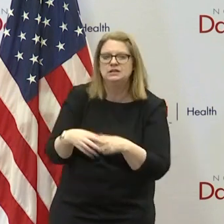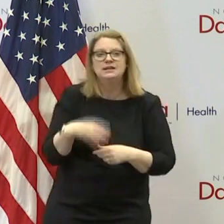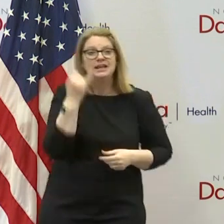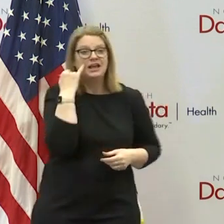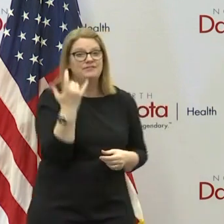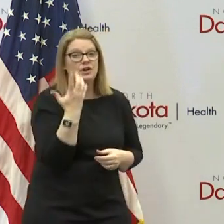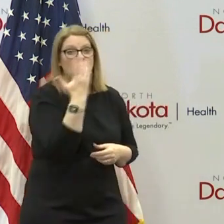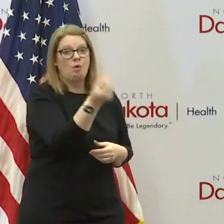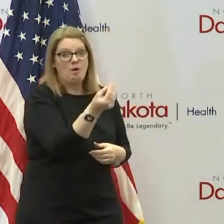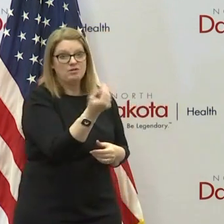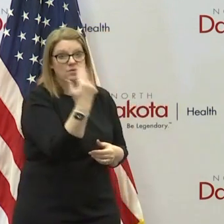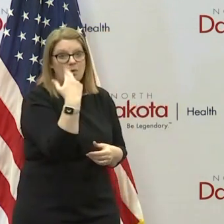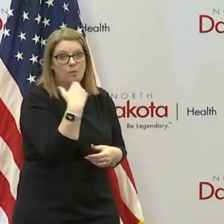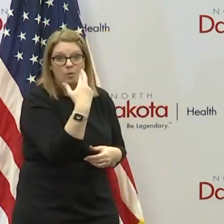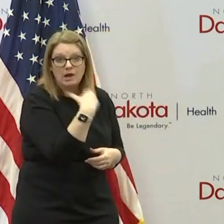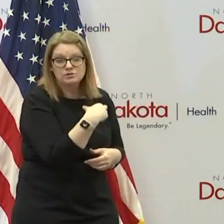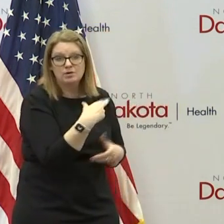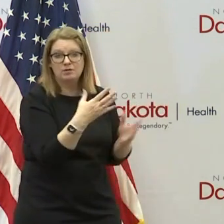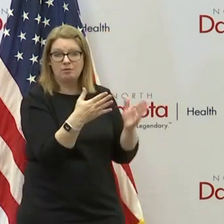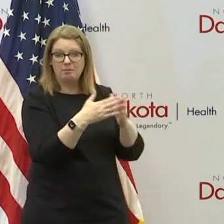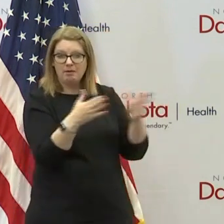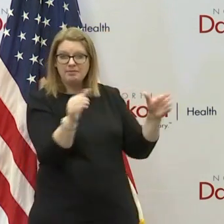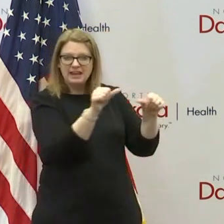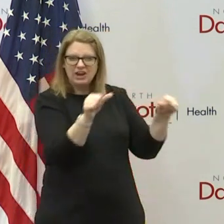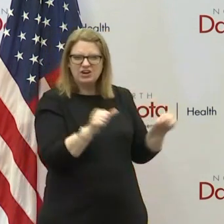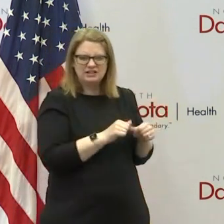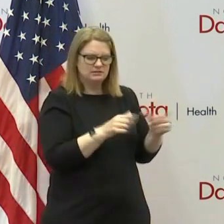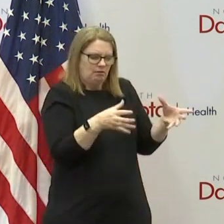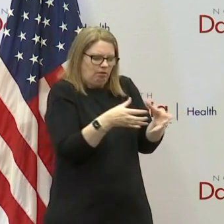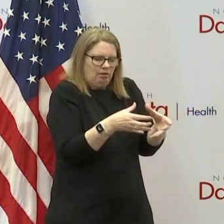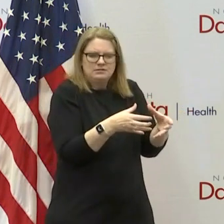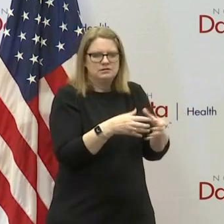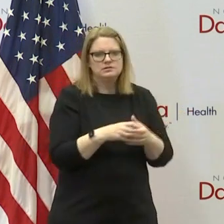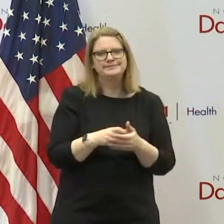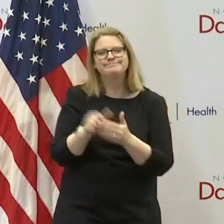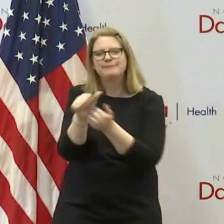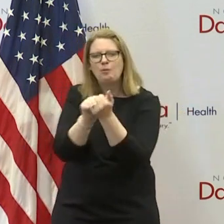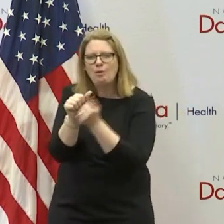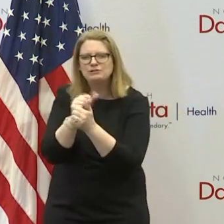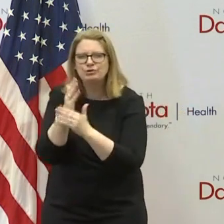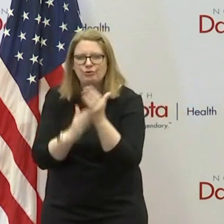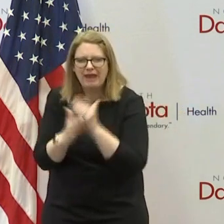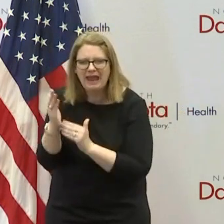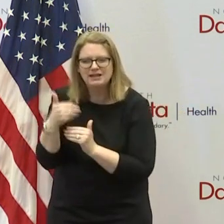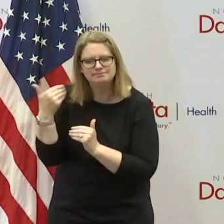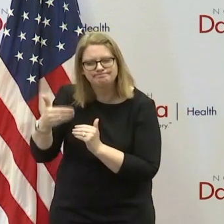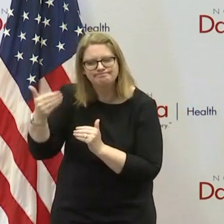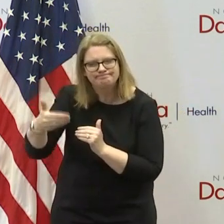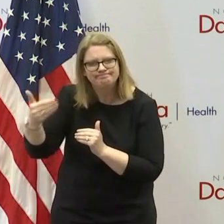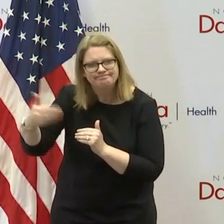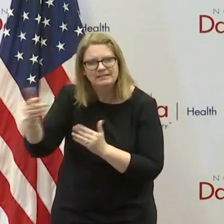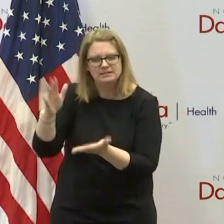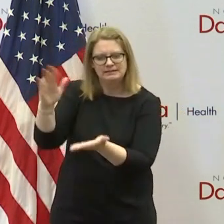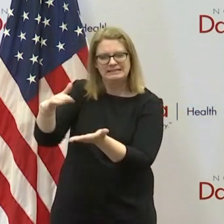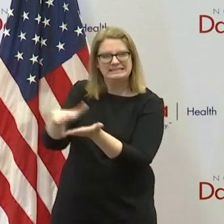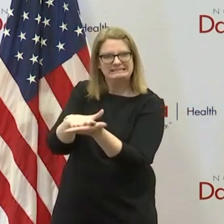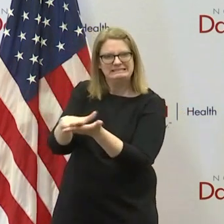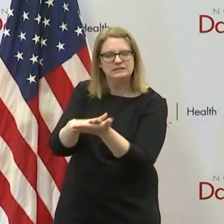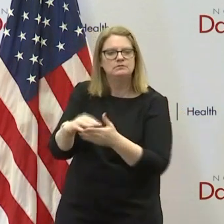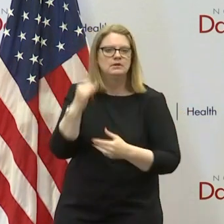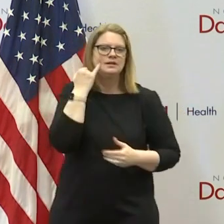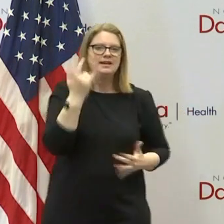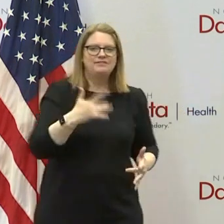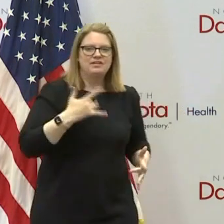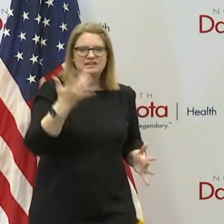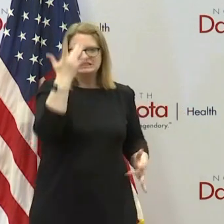or public areas, washing your hands frequently, using hand sanitizer, and staying home if you feel sick.